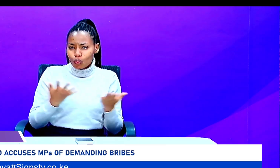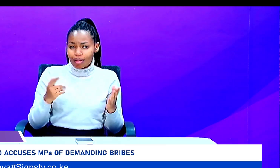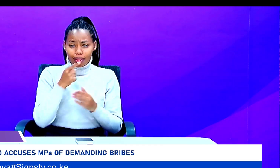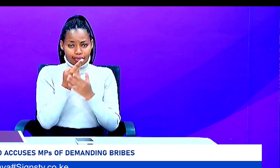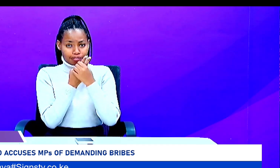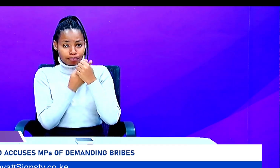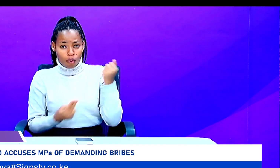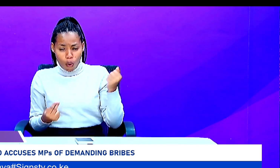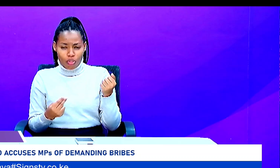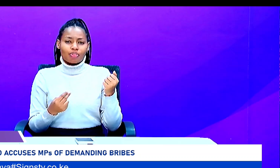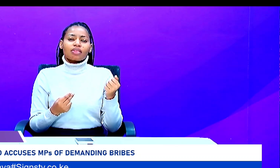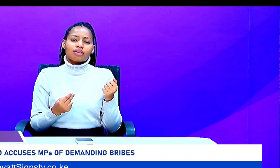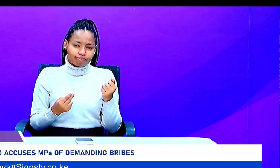leaders locally and internationally.